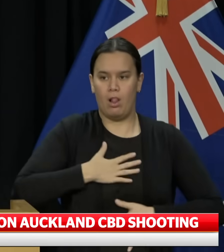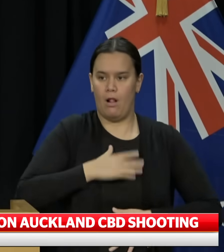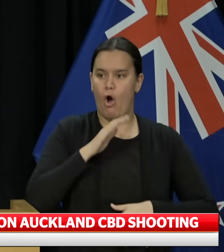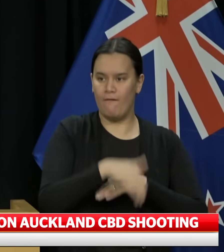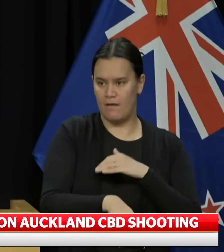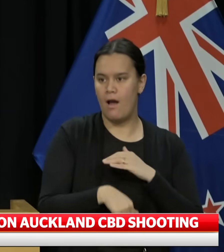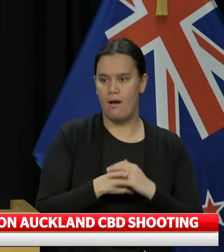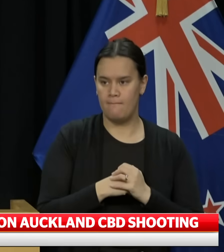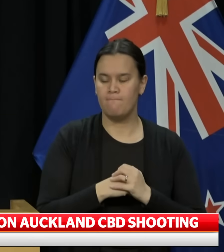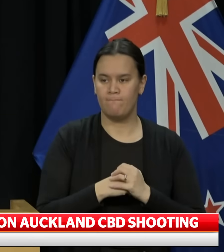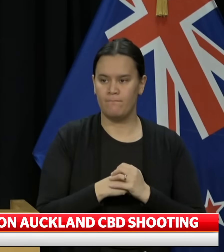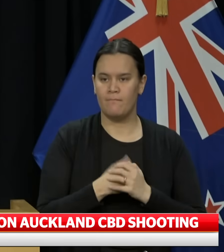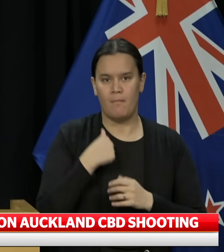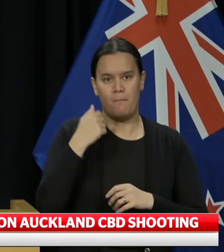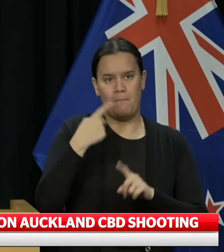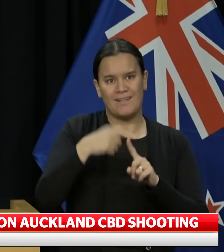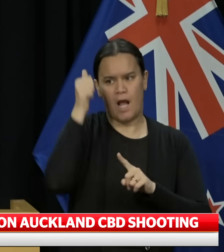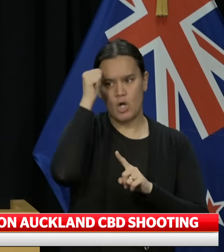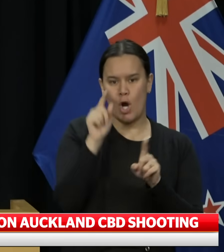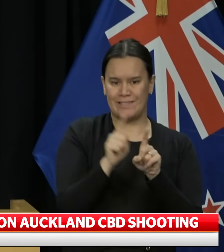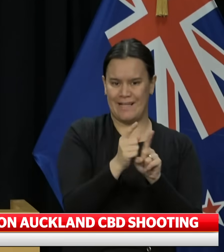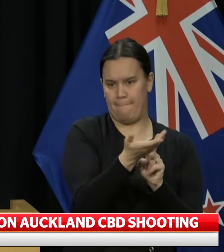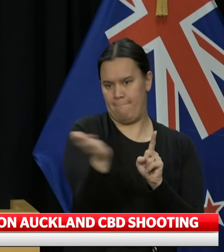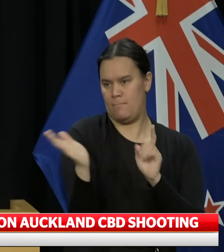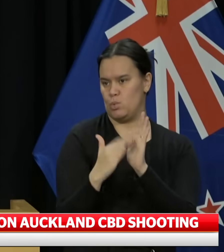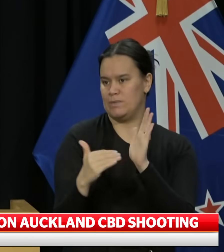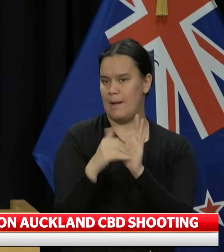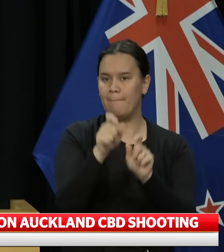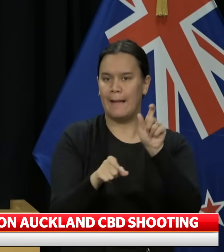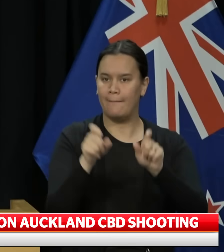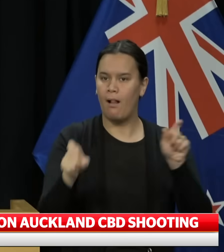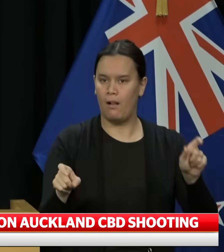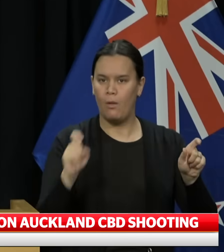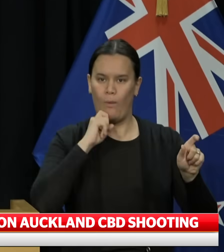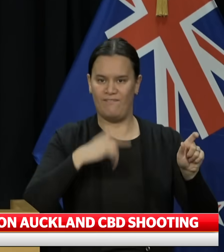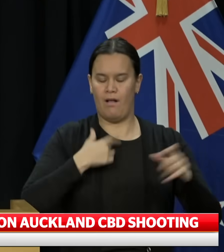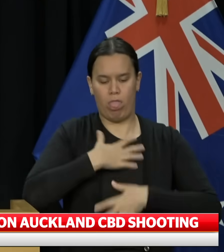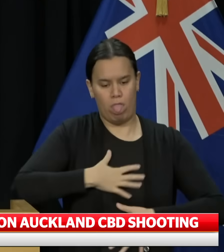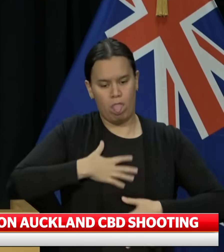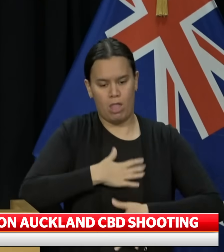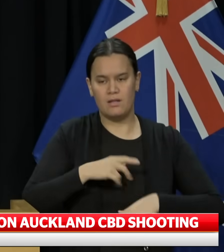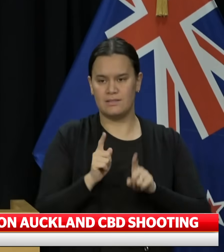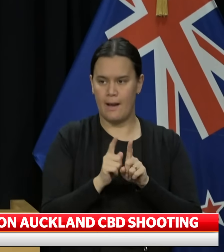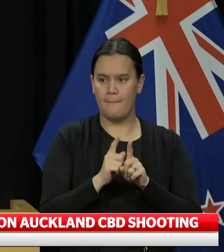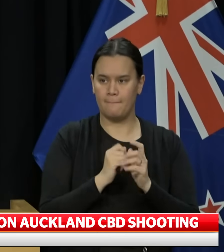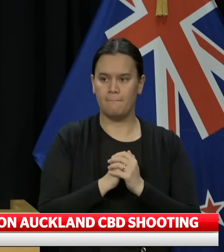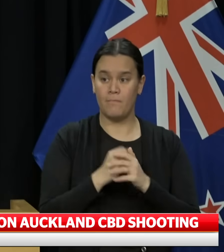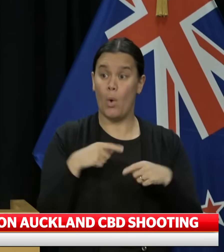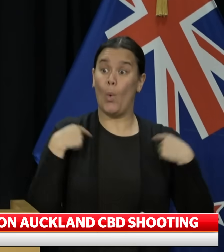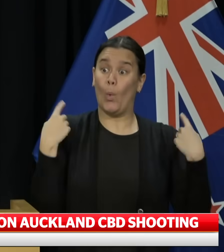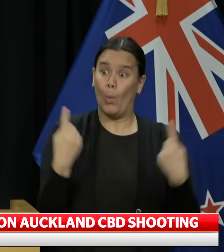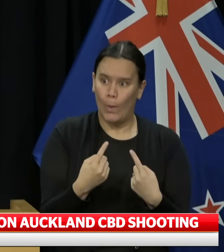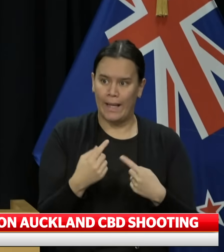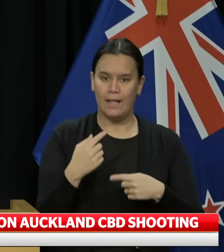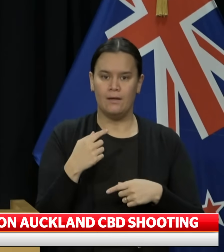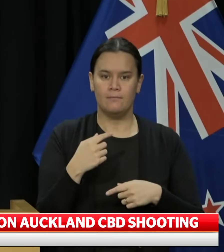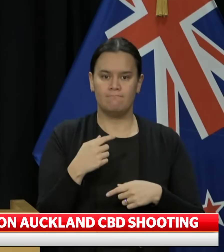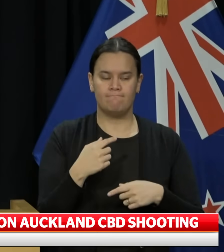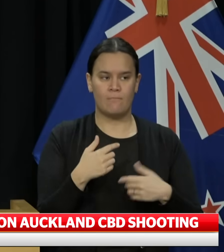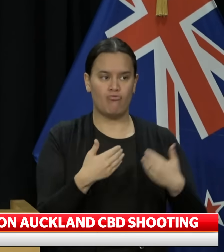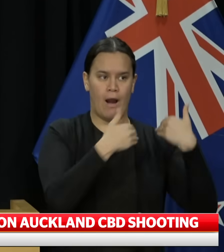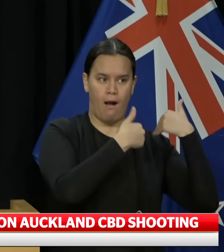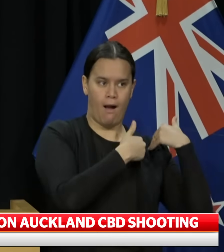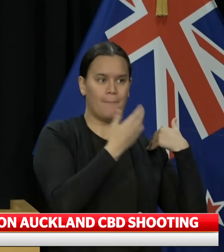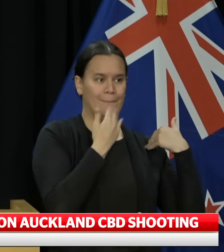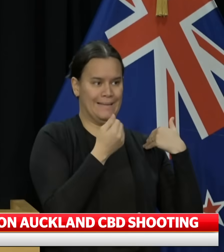that I think all New Zealanders will feel. We rely on our police, our frontline police, to put themselves in harm's way to keep